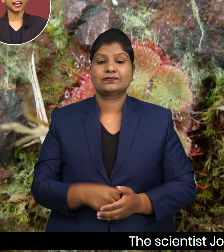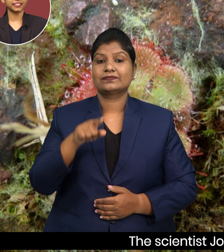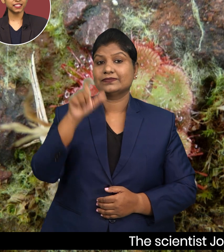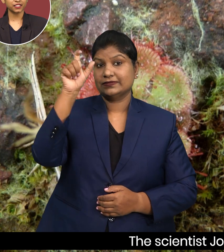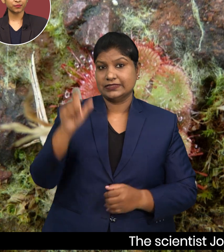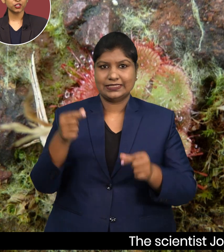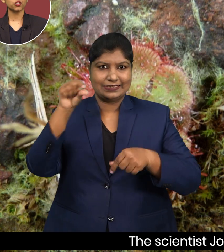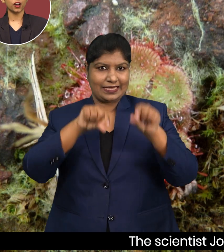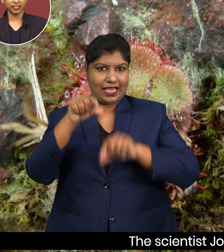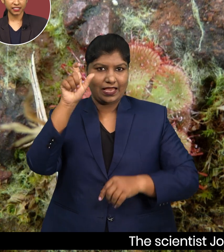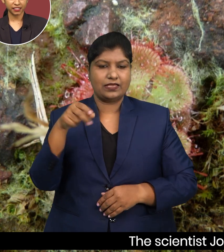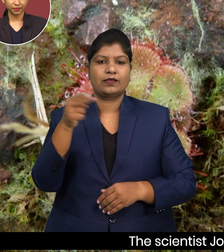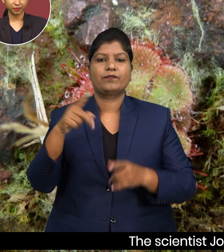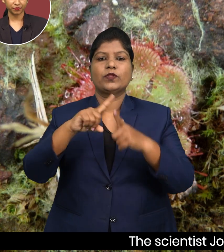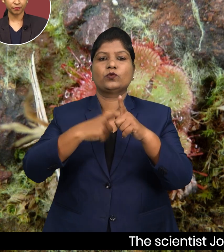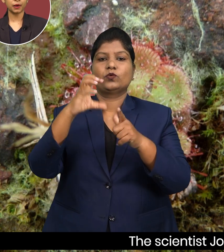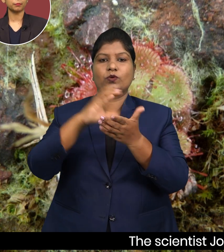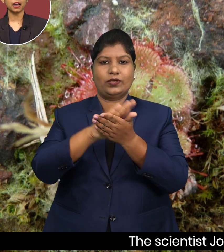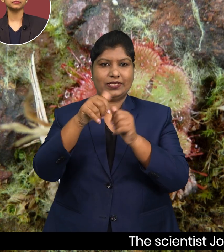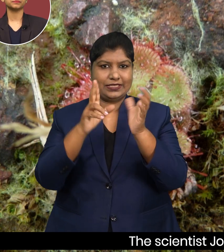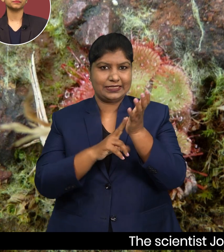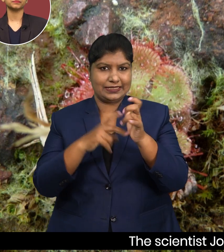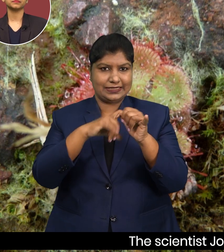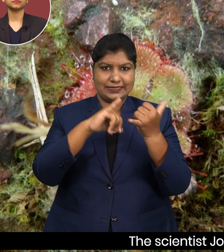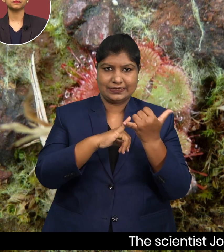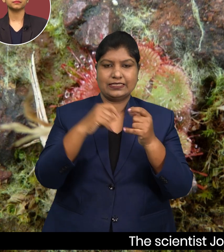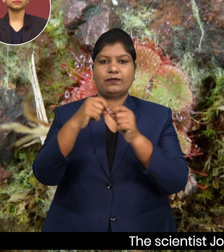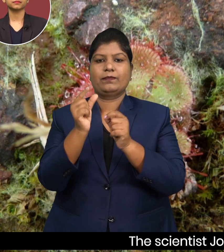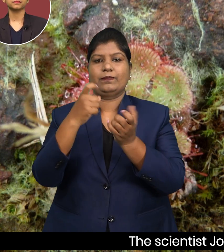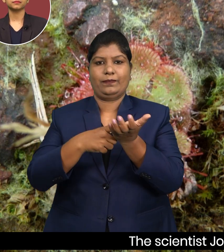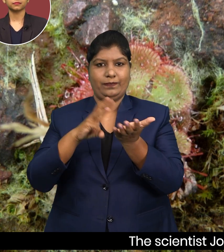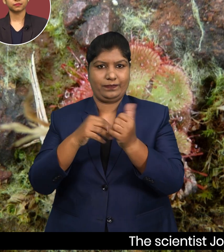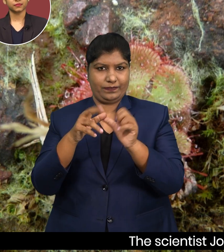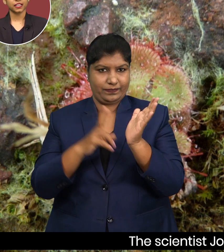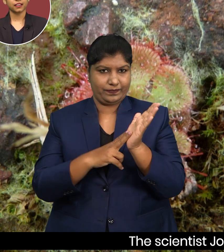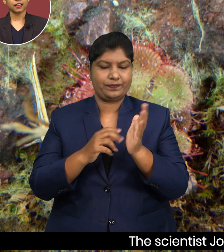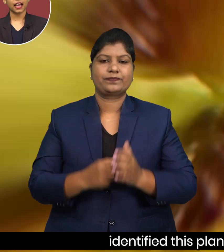The scientist Johannes Burman